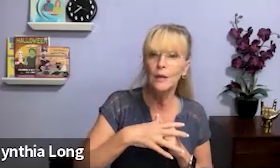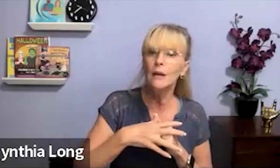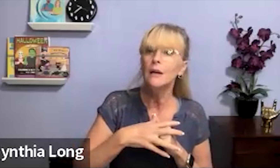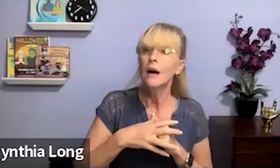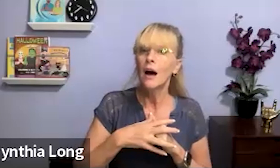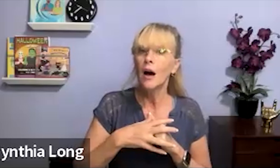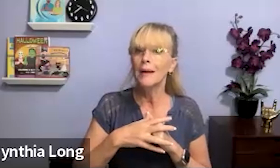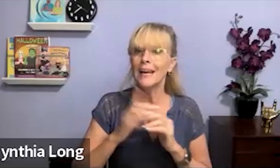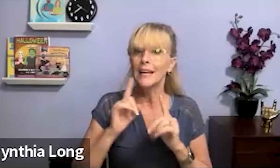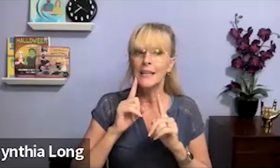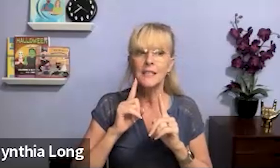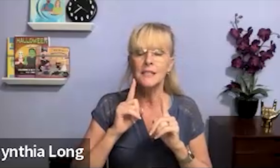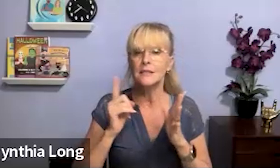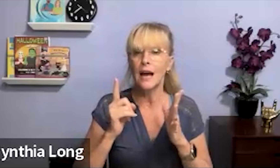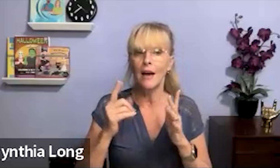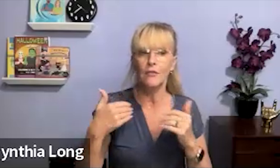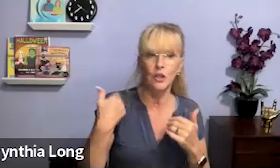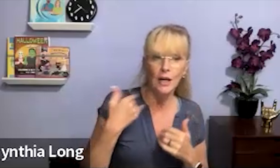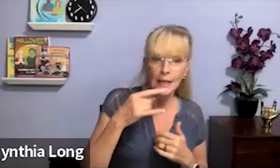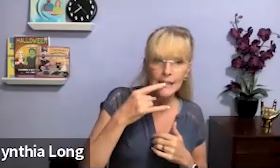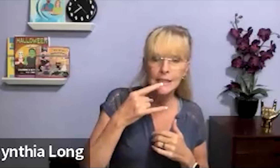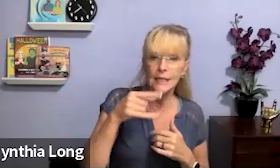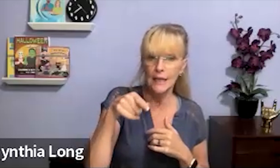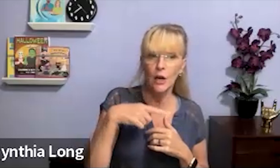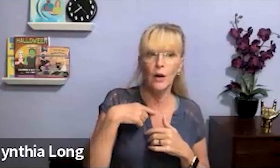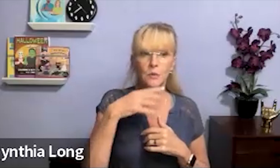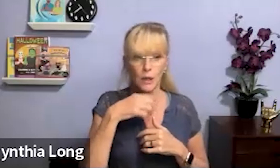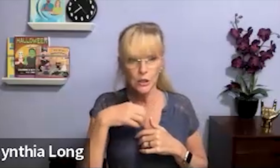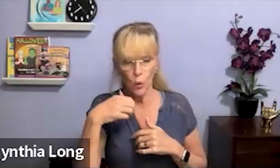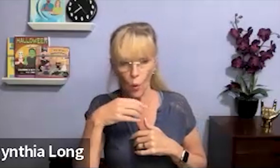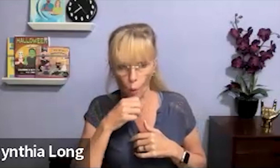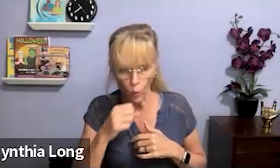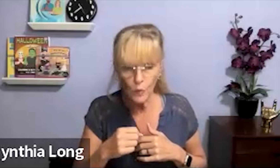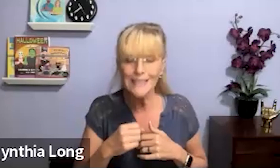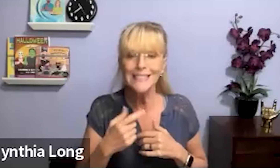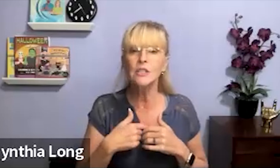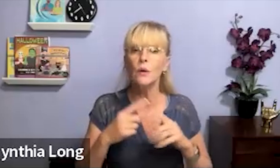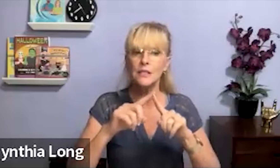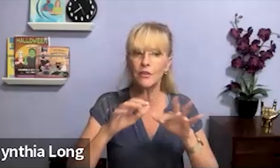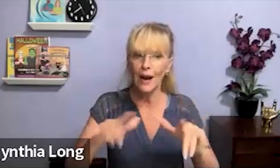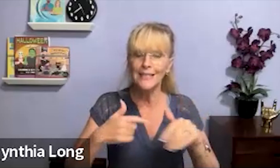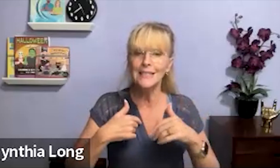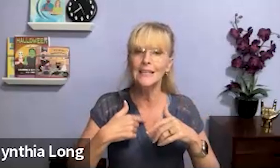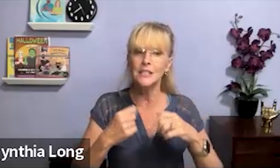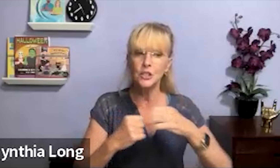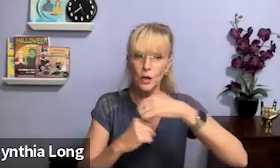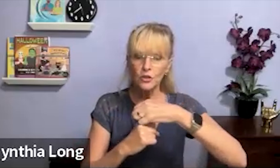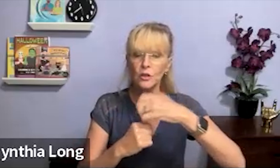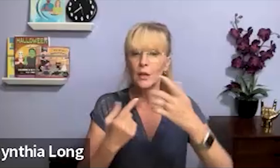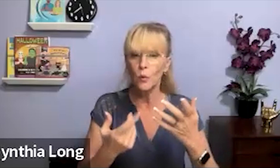hearing. And I have young kids in there as well as older ones. So it's a variety. It is structured in a